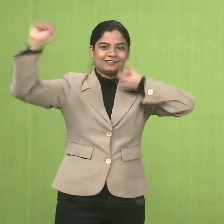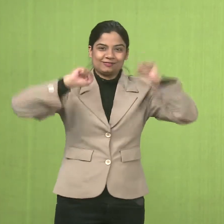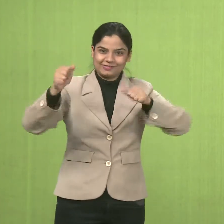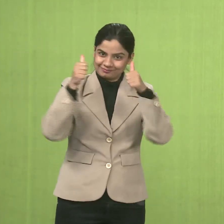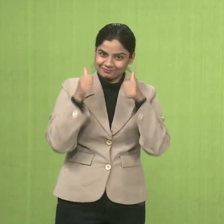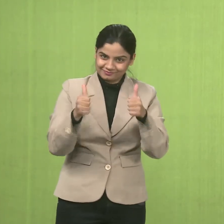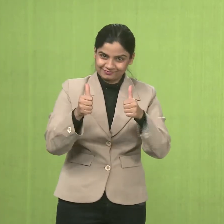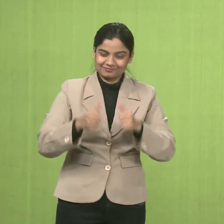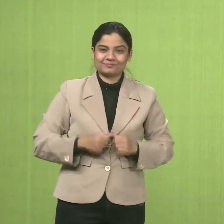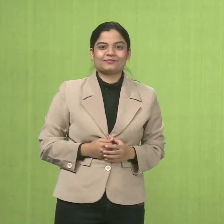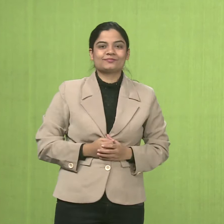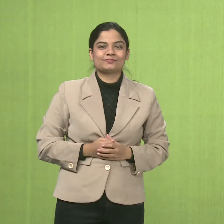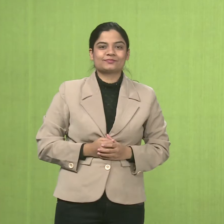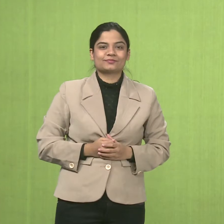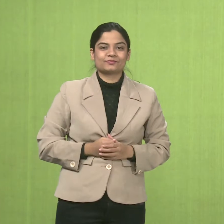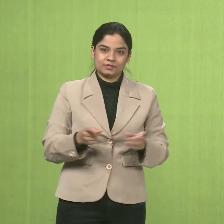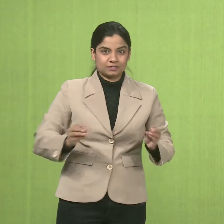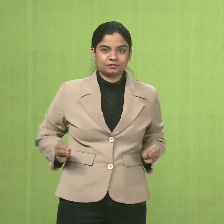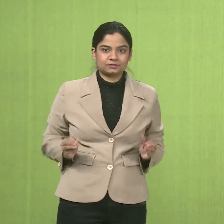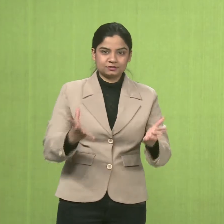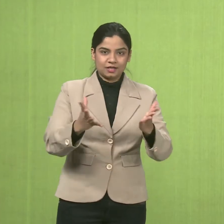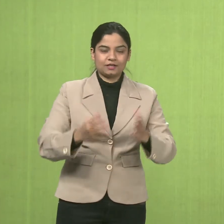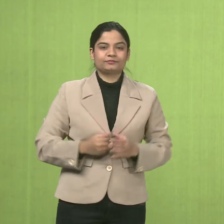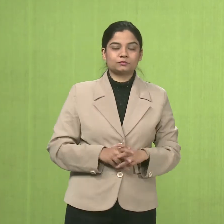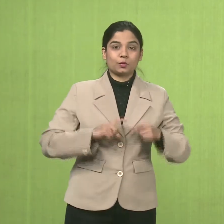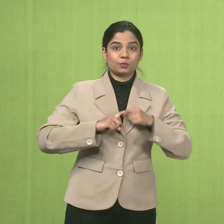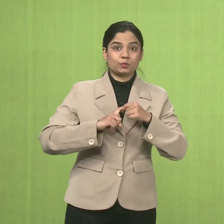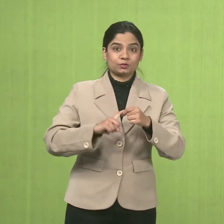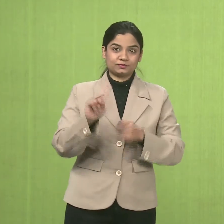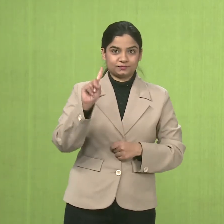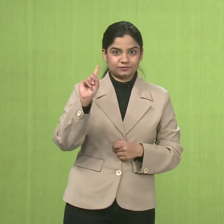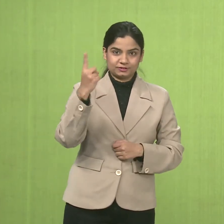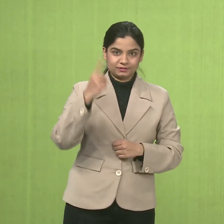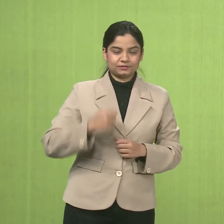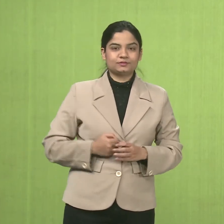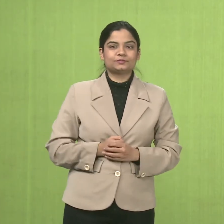the right answer or not. Let's begin. Question 1.